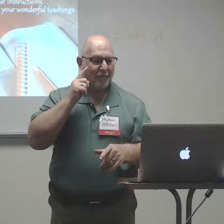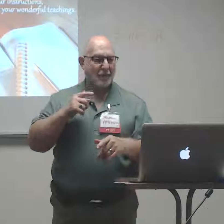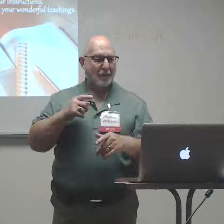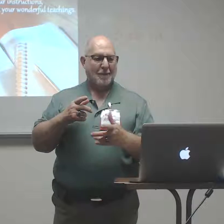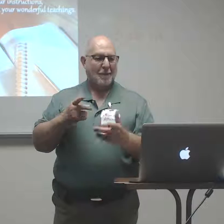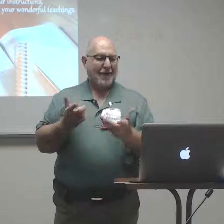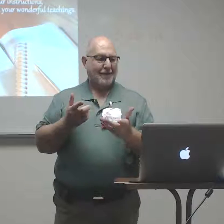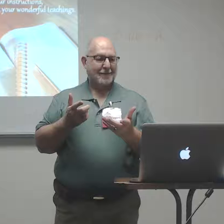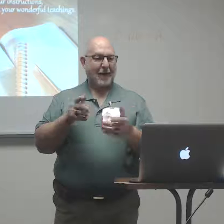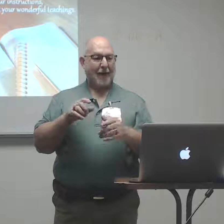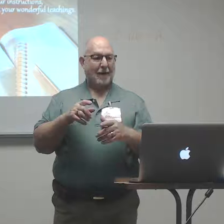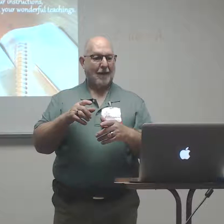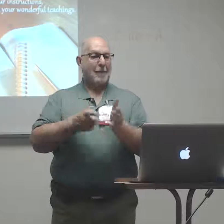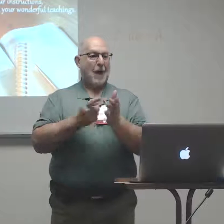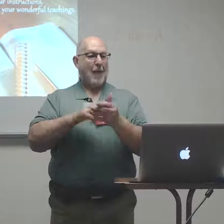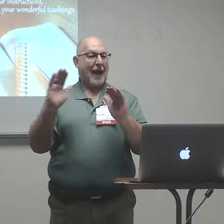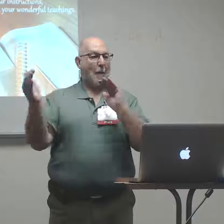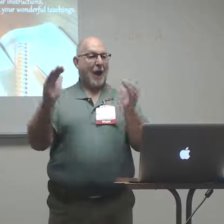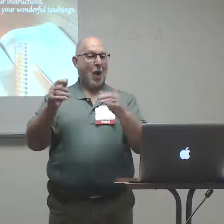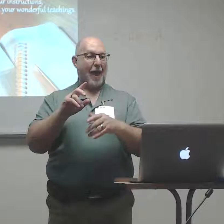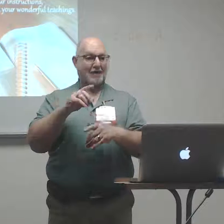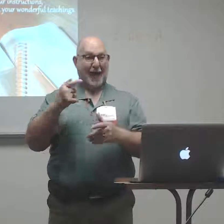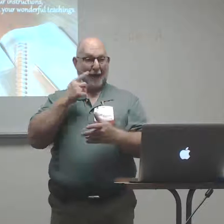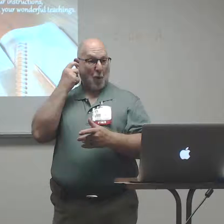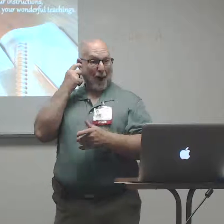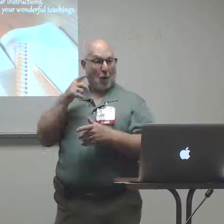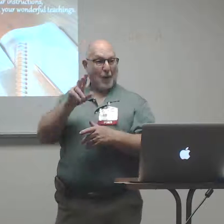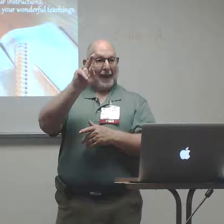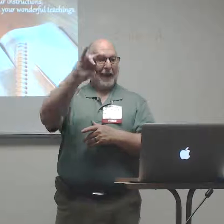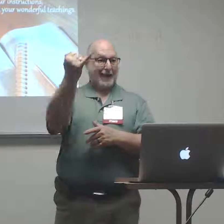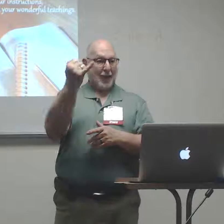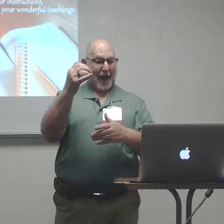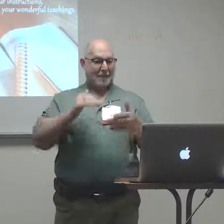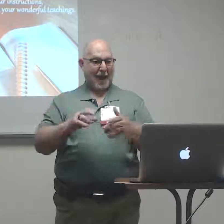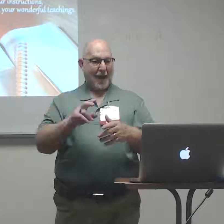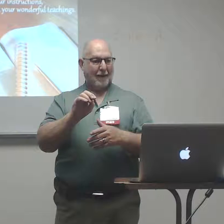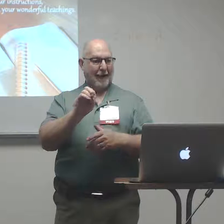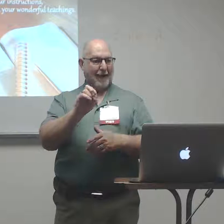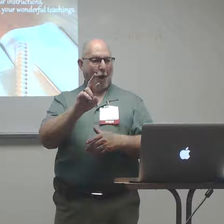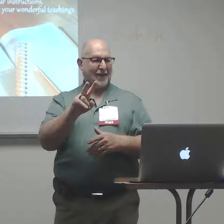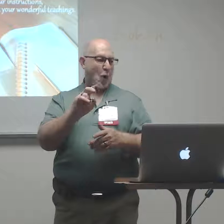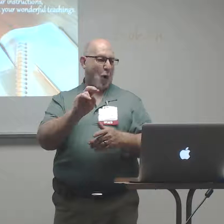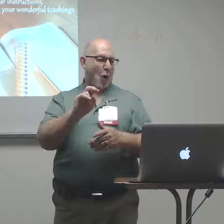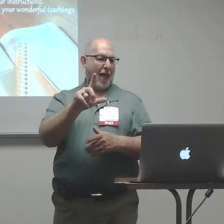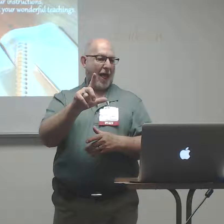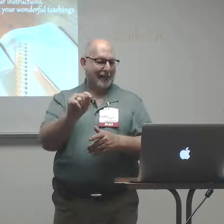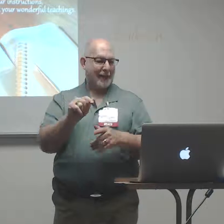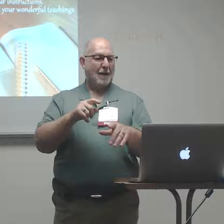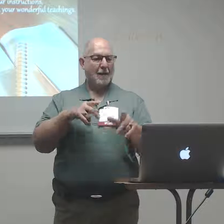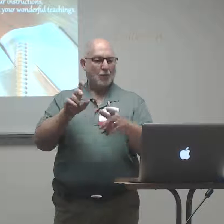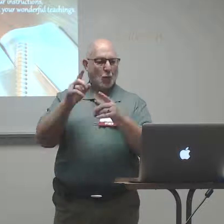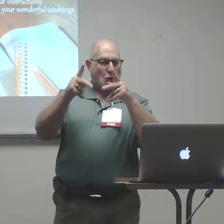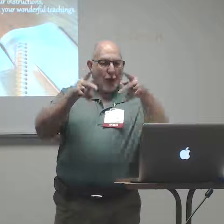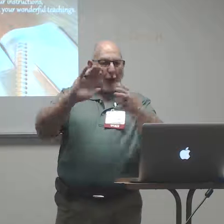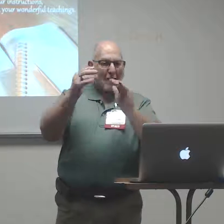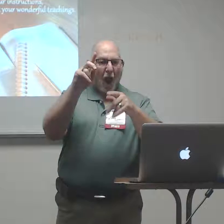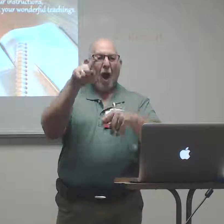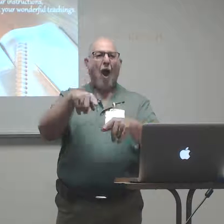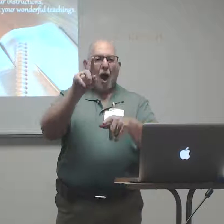a verse, I make sure I try to explain exactly what it means. And I compare, here's the King James Version, and here's the ERV, or the